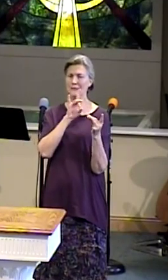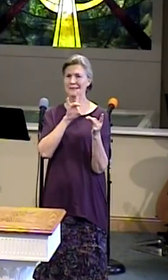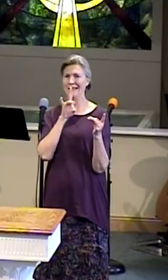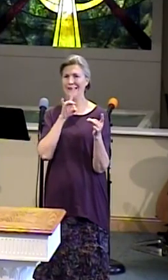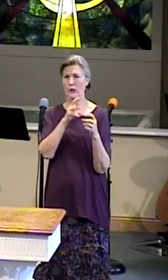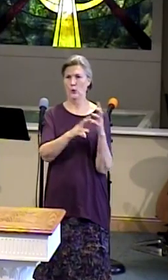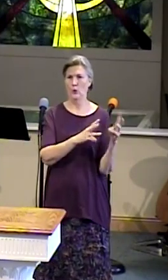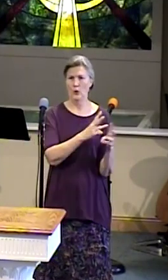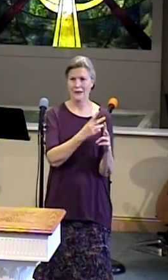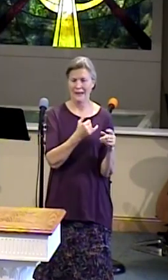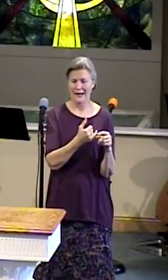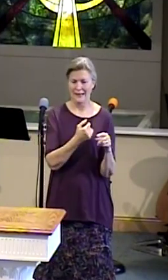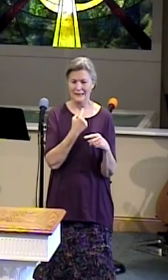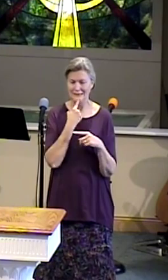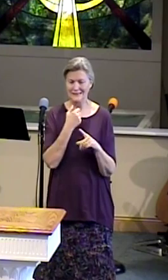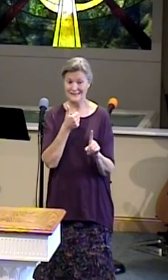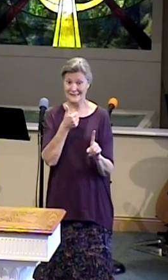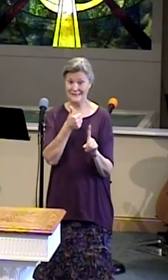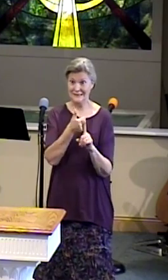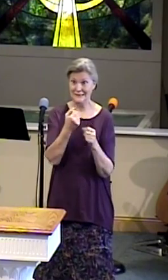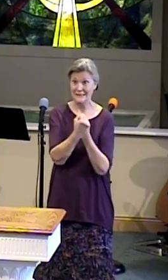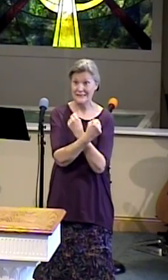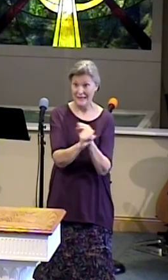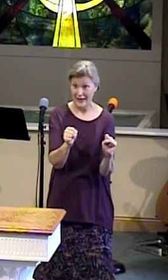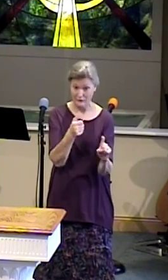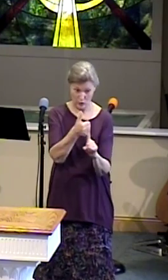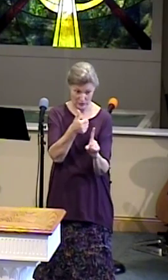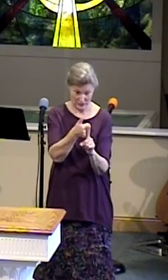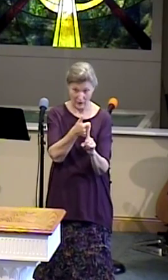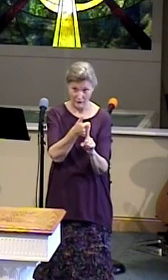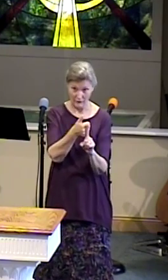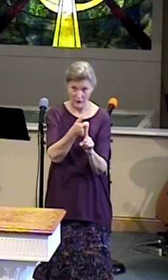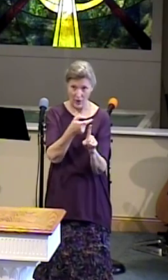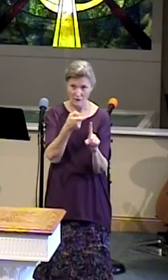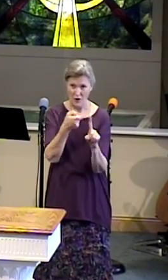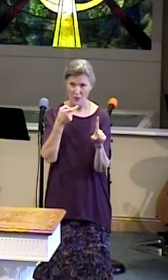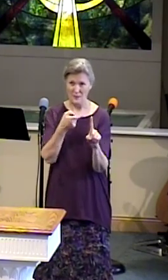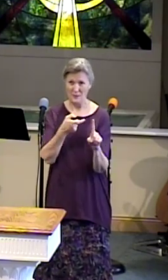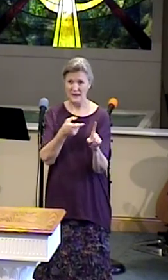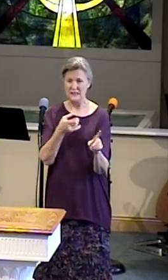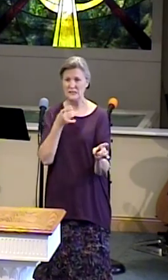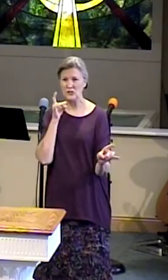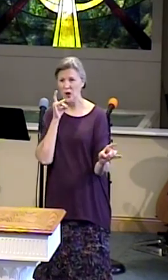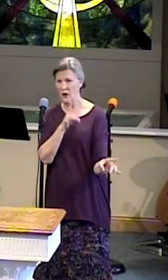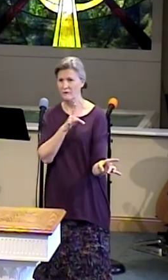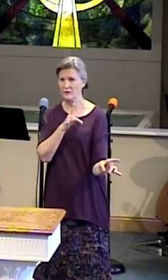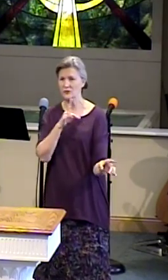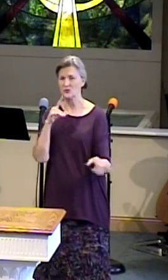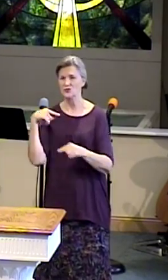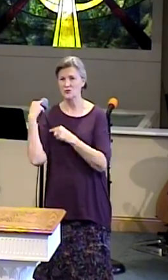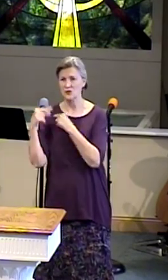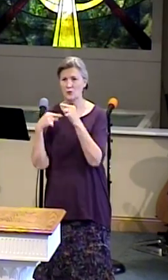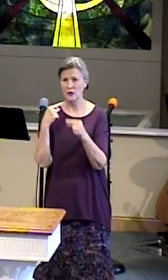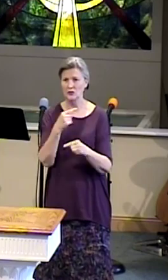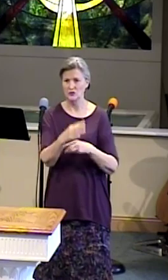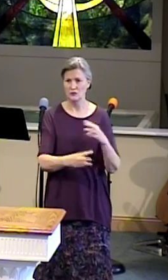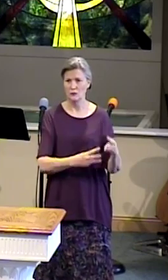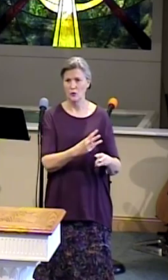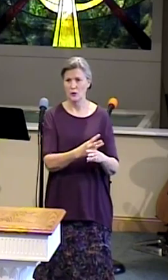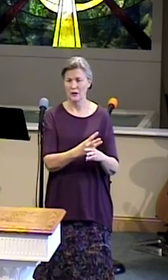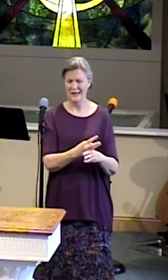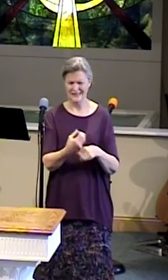save yourselves from this untoward or perverse generation. Save